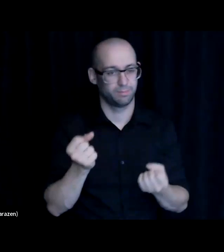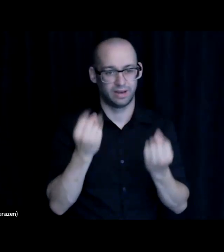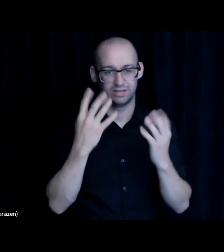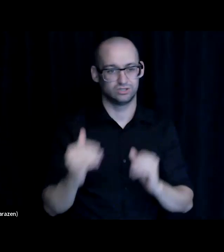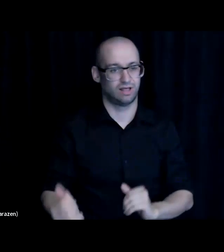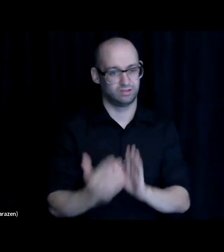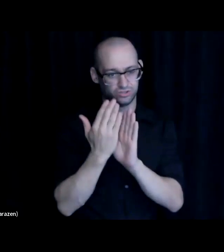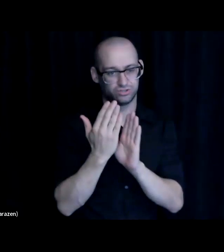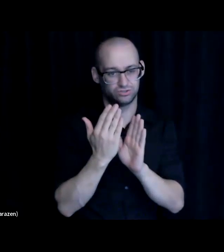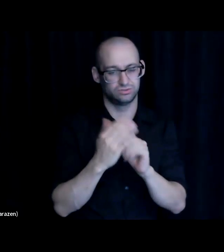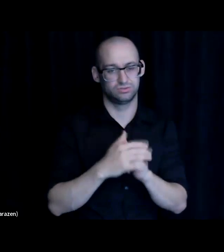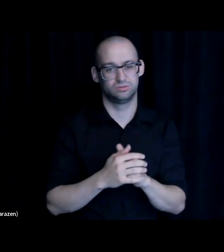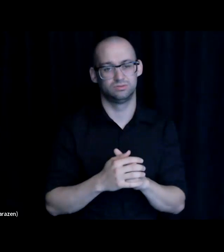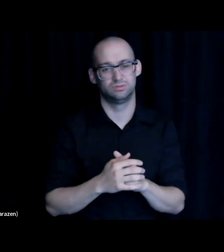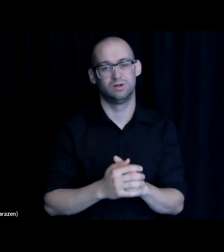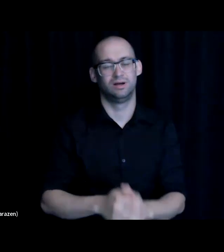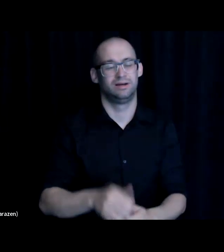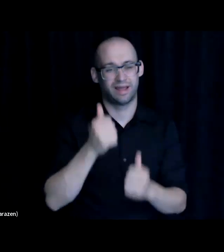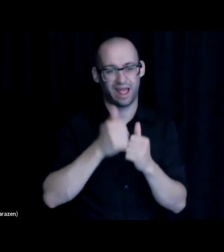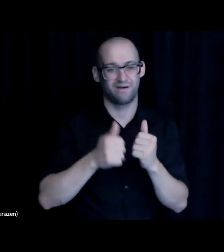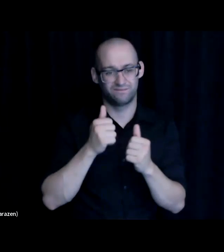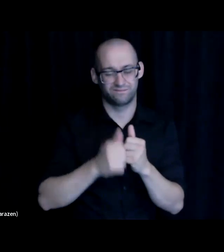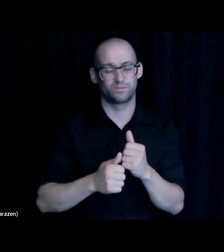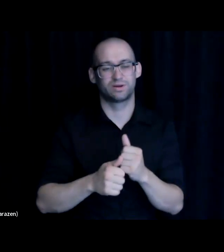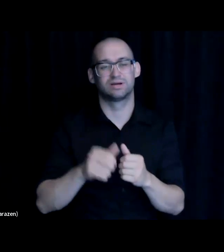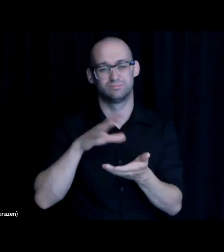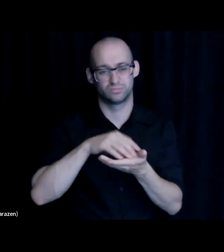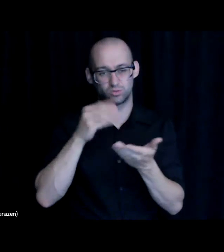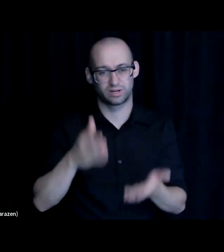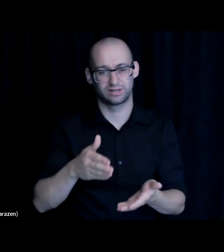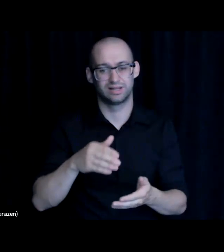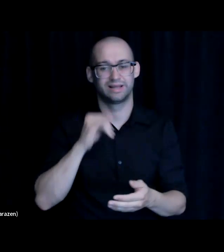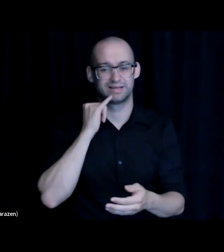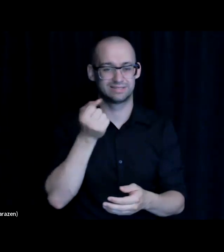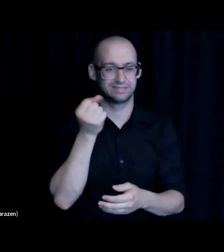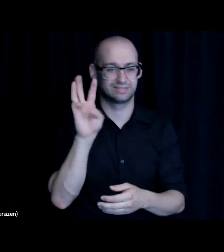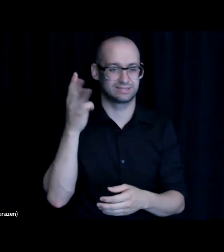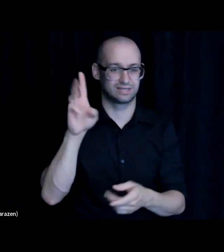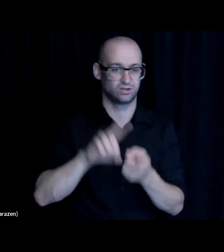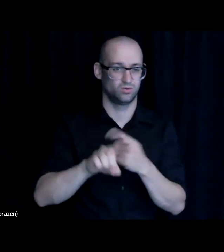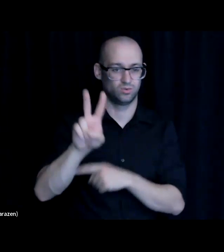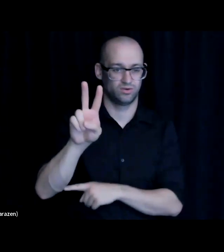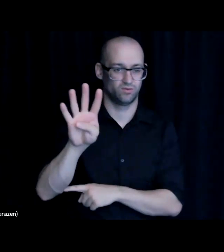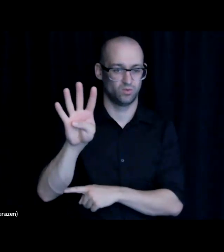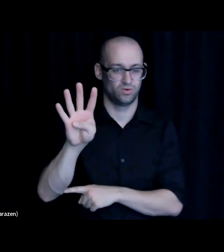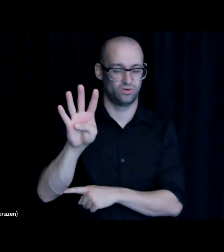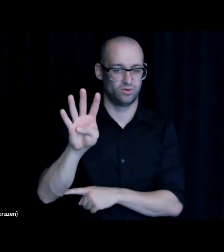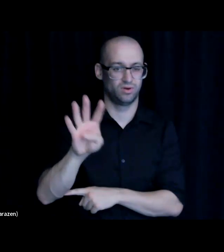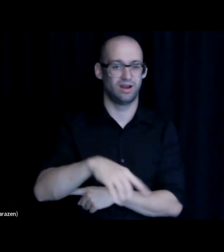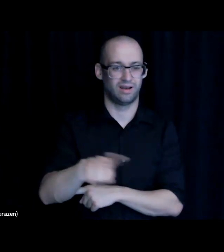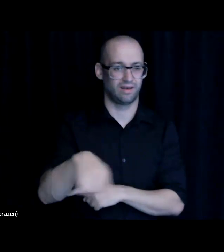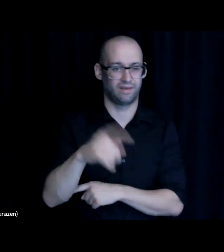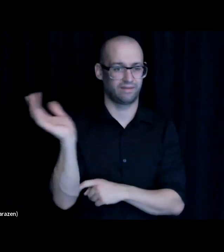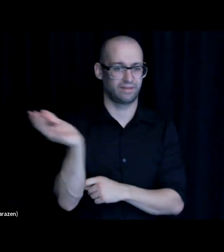challenge. And every student who's enrolled in our program, they're age 16 to 24, they